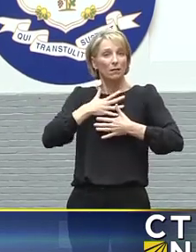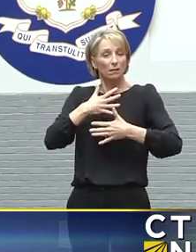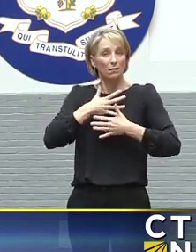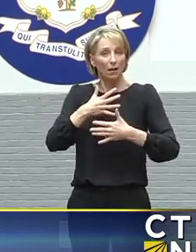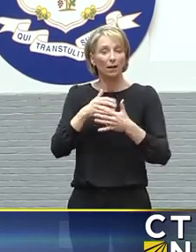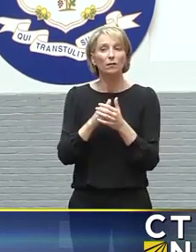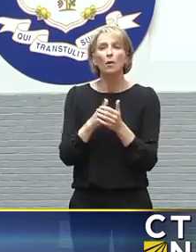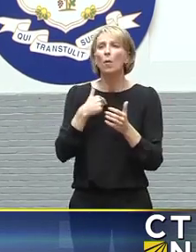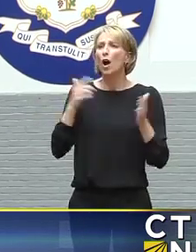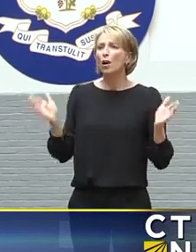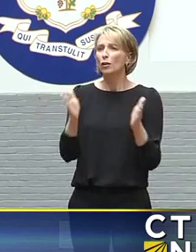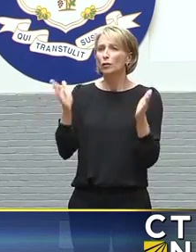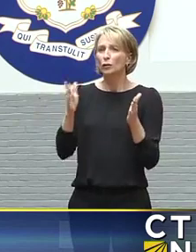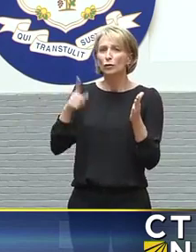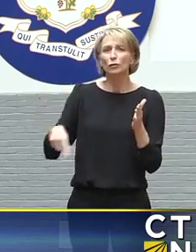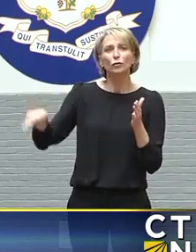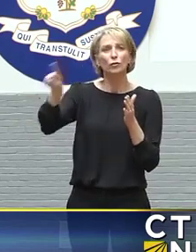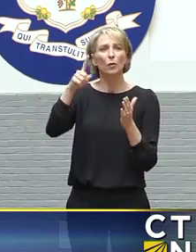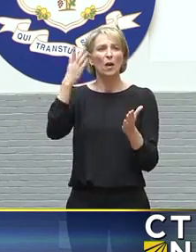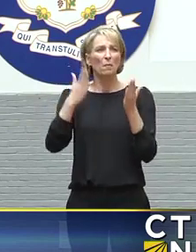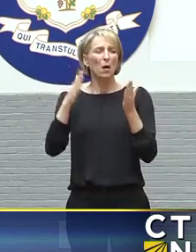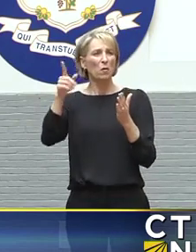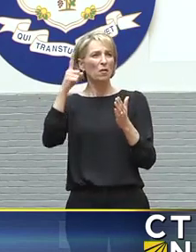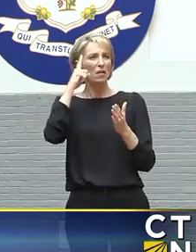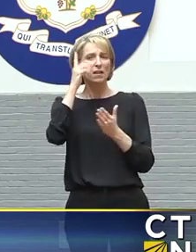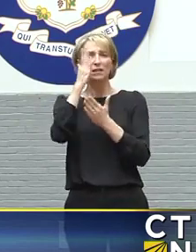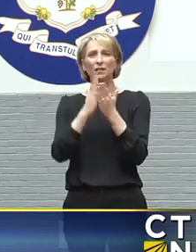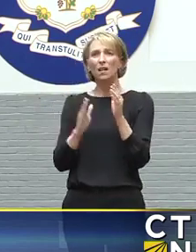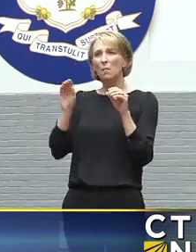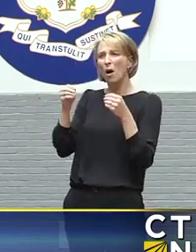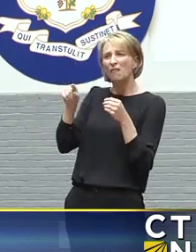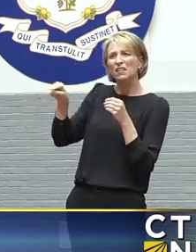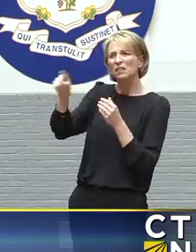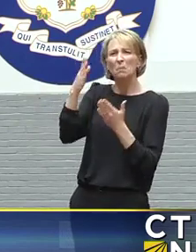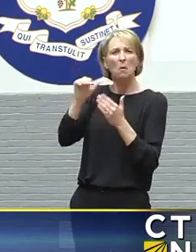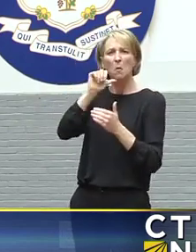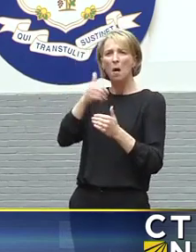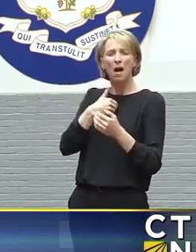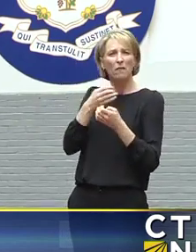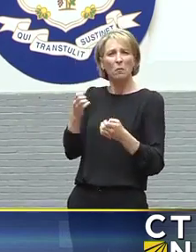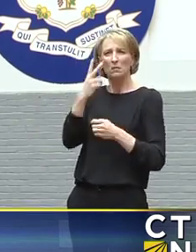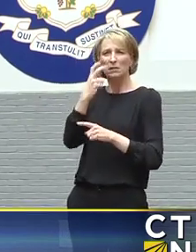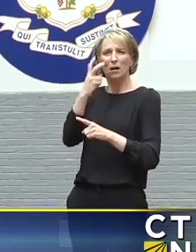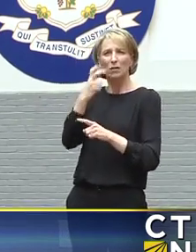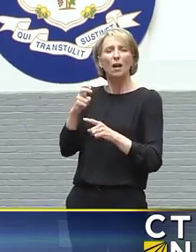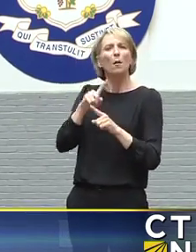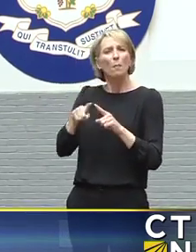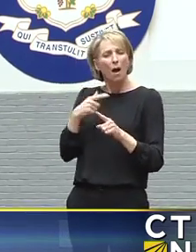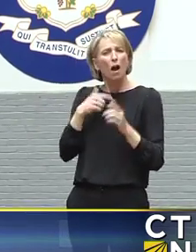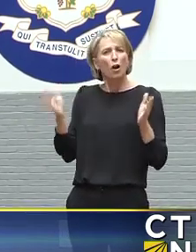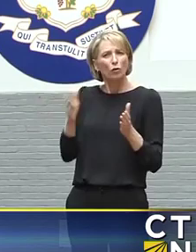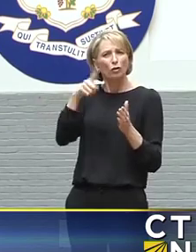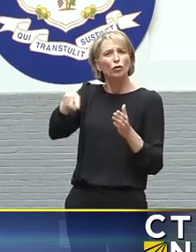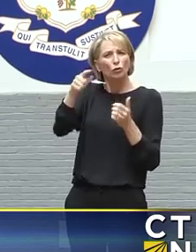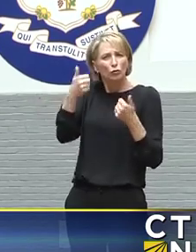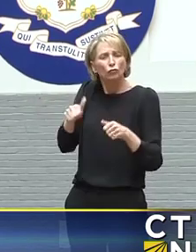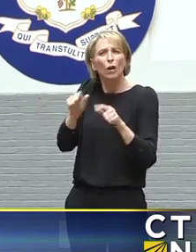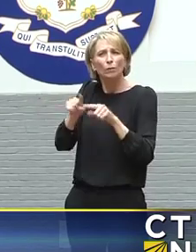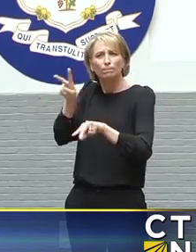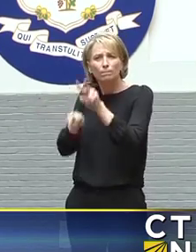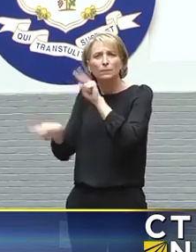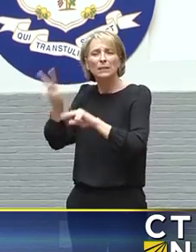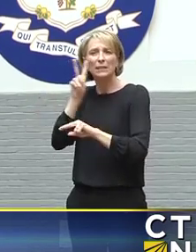may not expect to find equipment, pay special attention. I was interested listening to Andrew